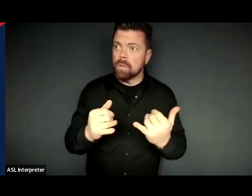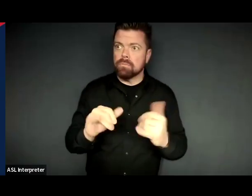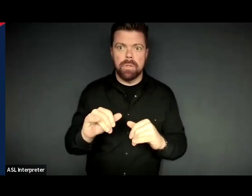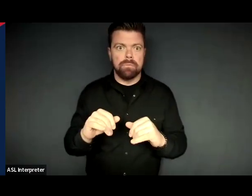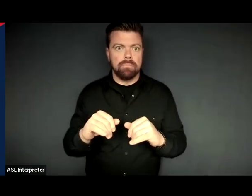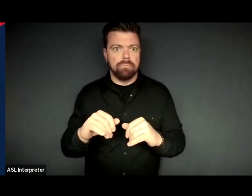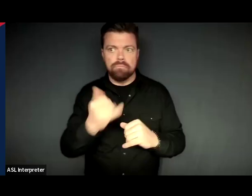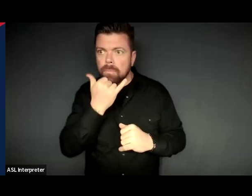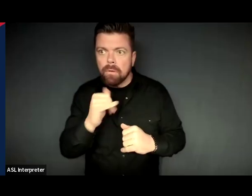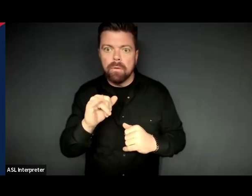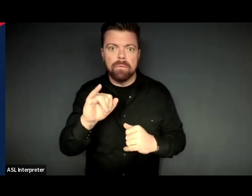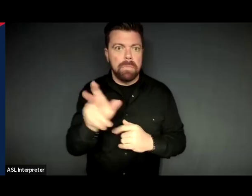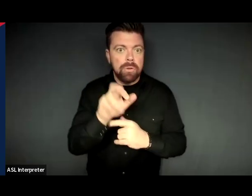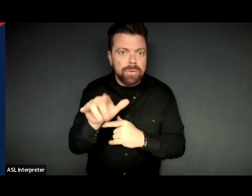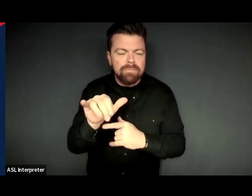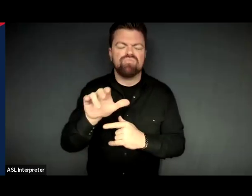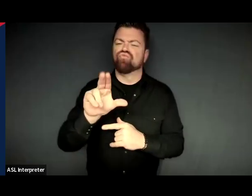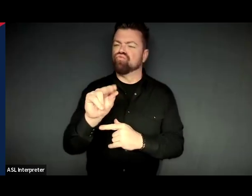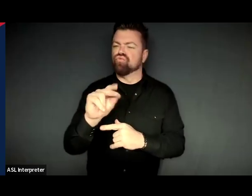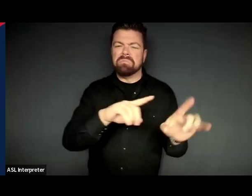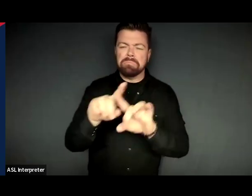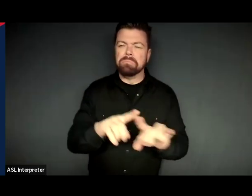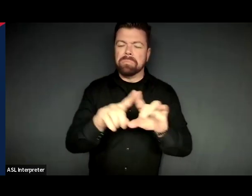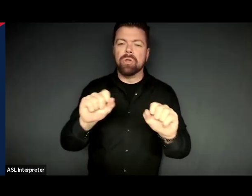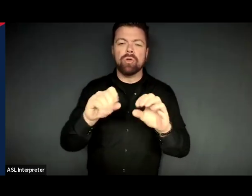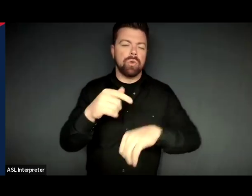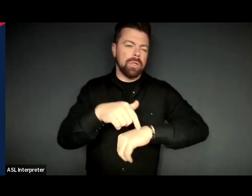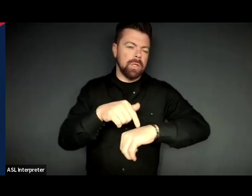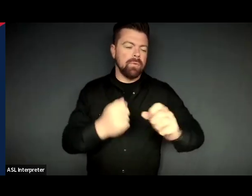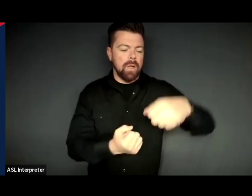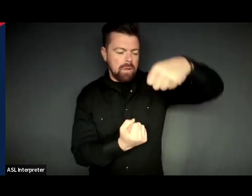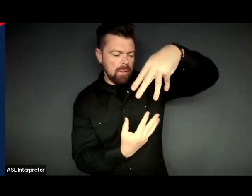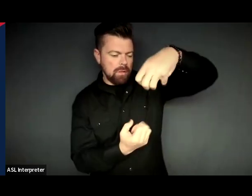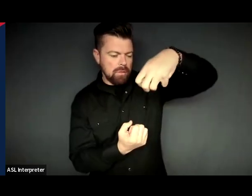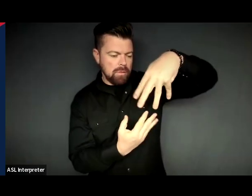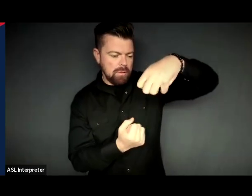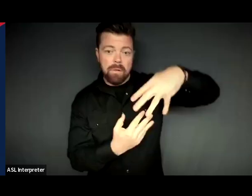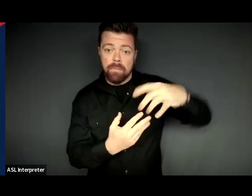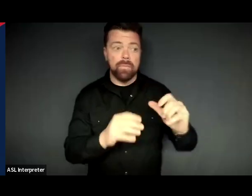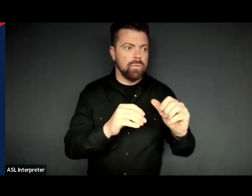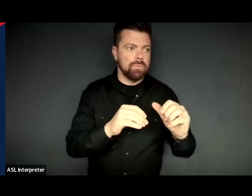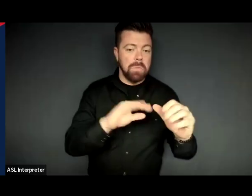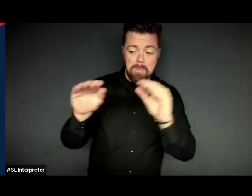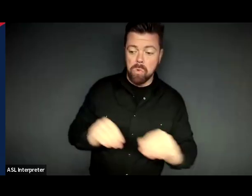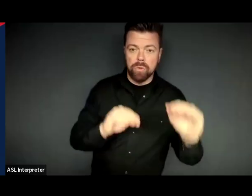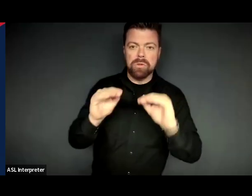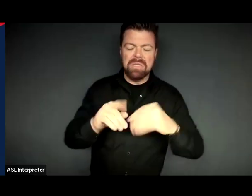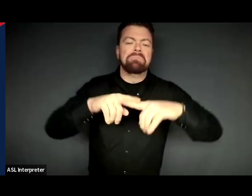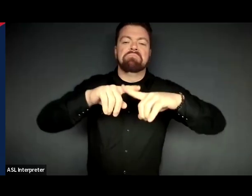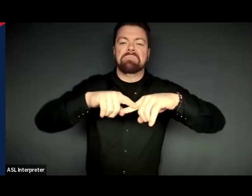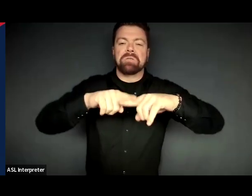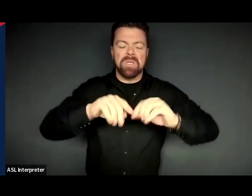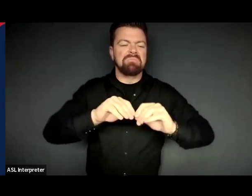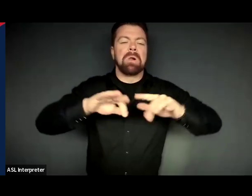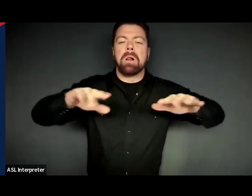the time that it takes for it to get in motion, working for you, can be variable. So it had been